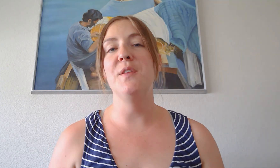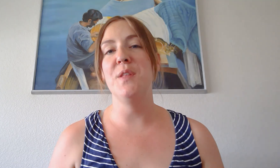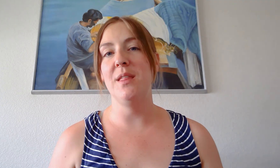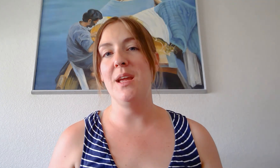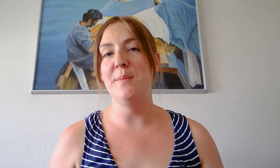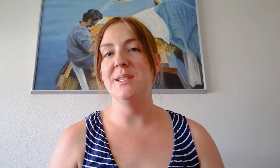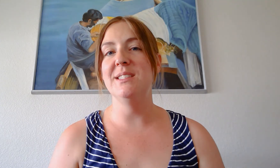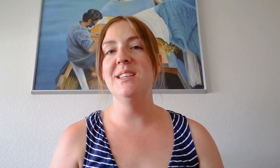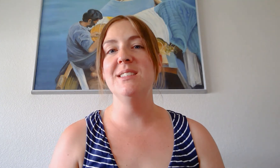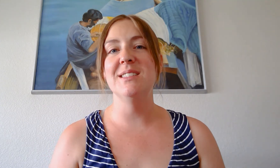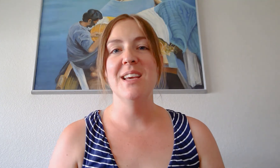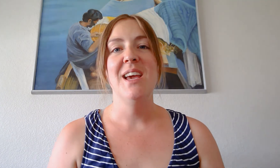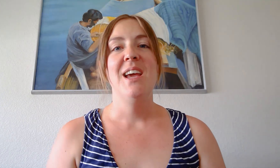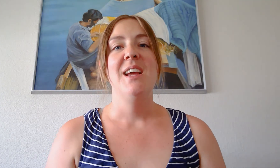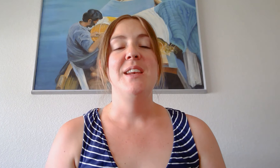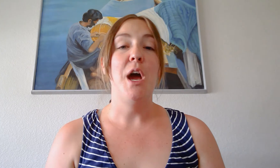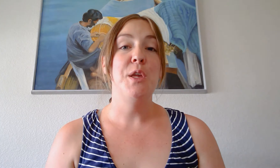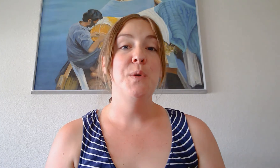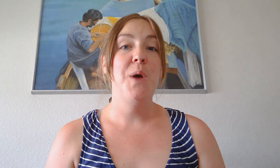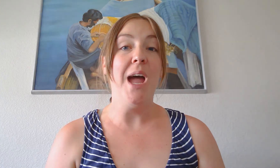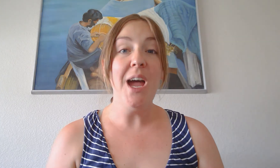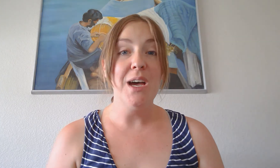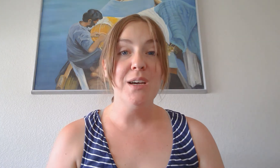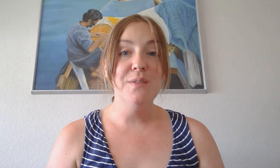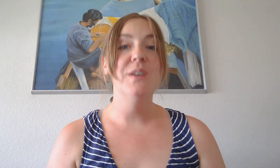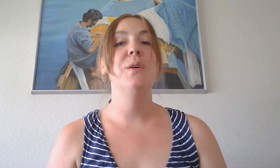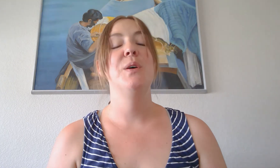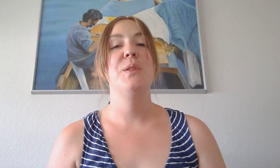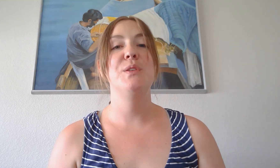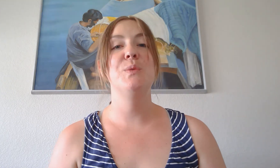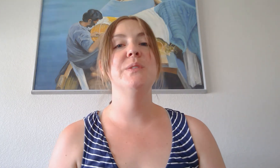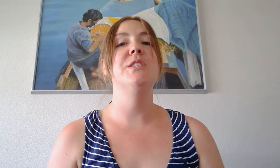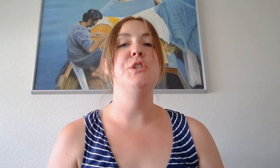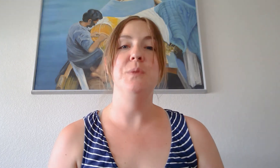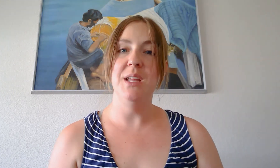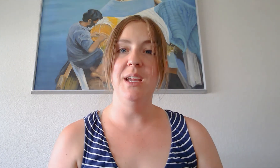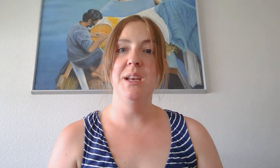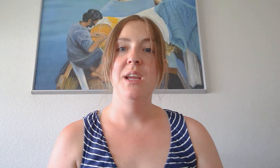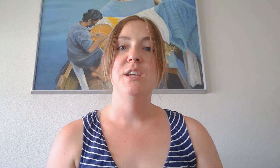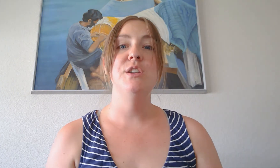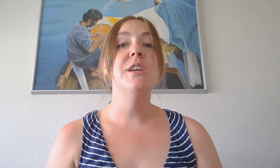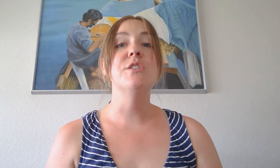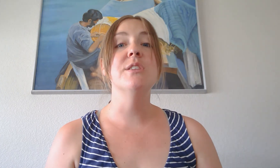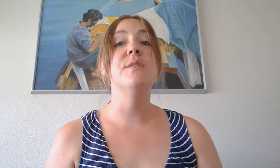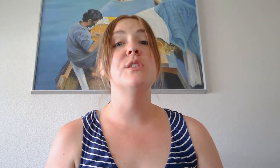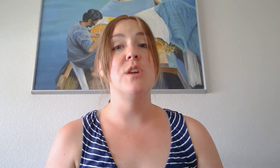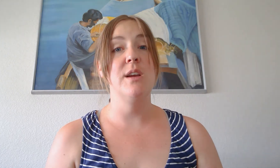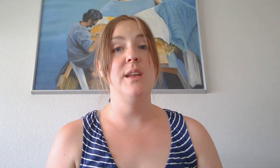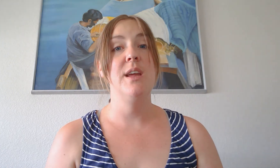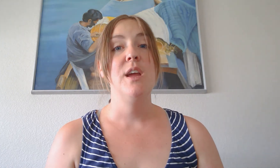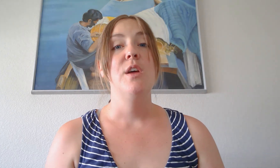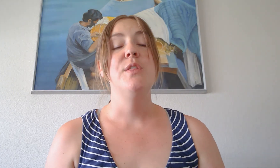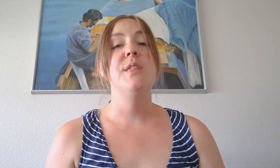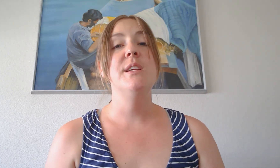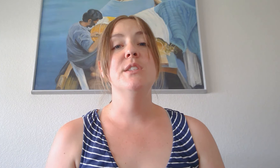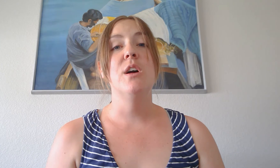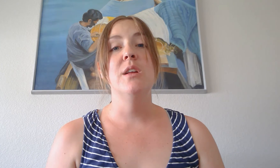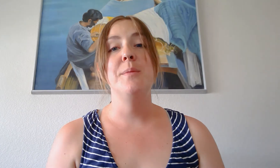than the ABCs. Now you have the tools that you need to get yourself started. These are the